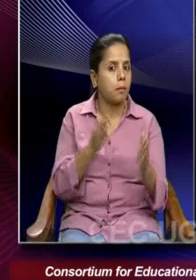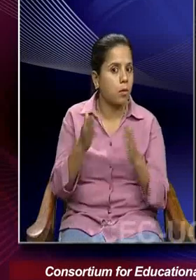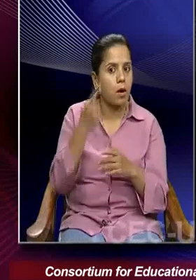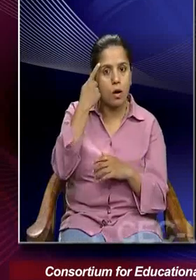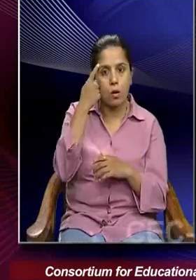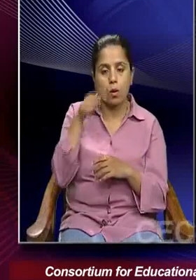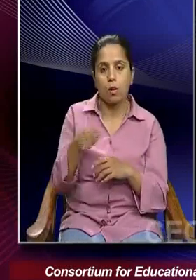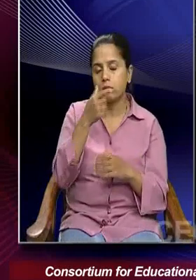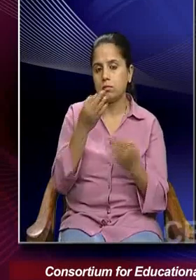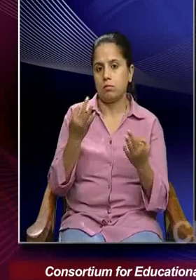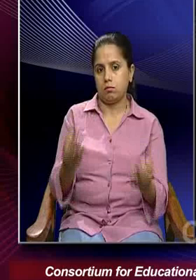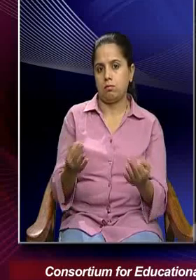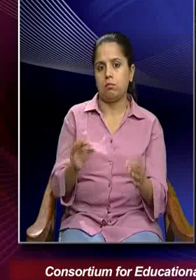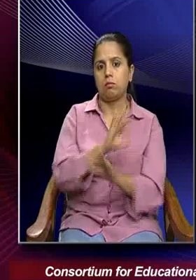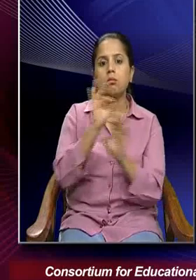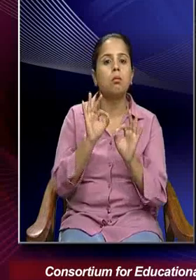the meditation proper.